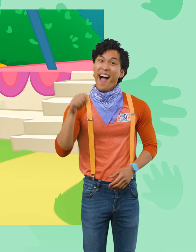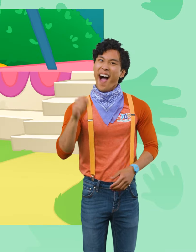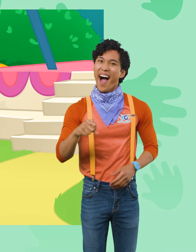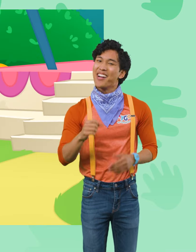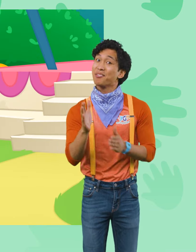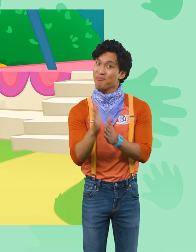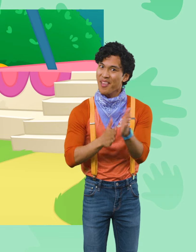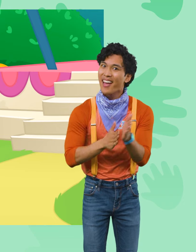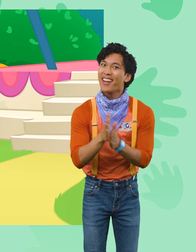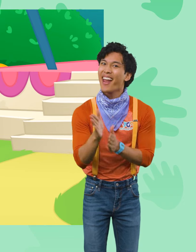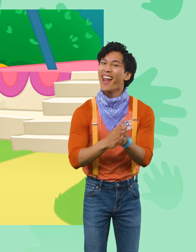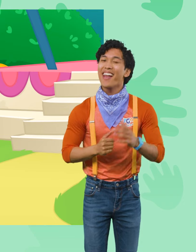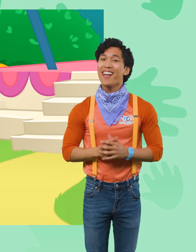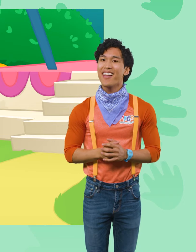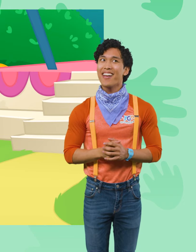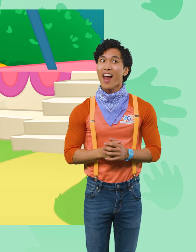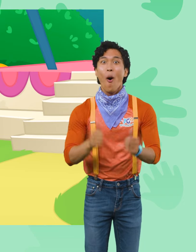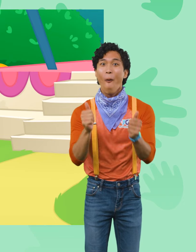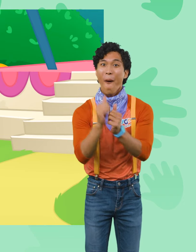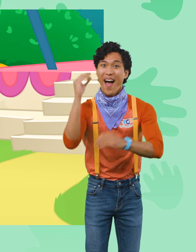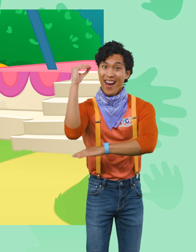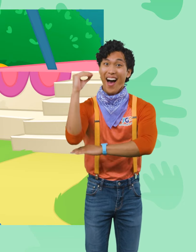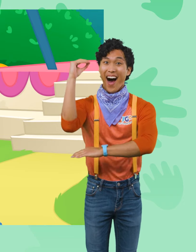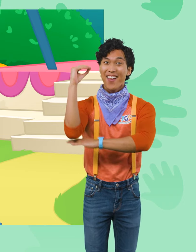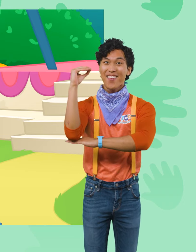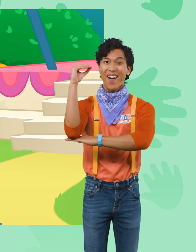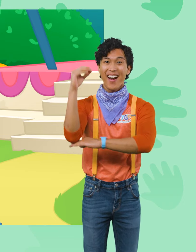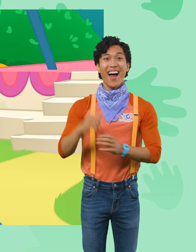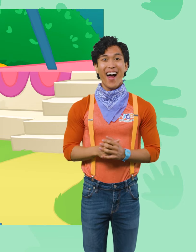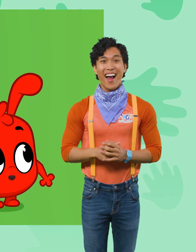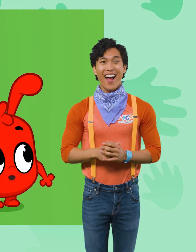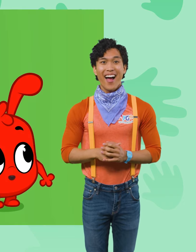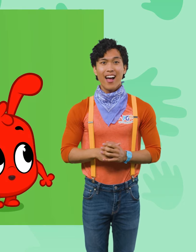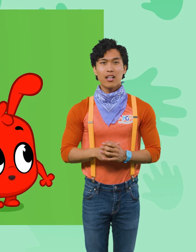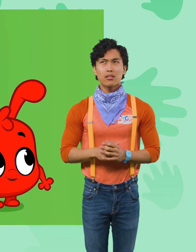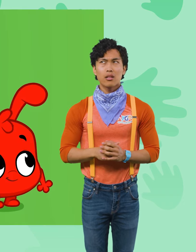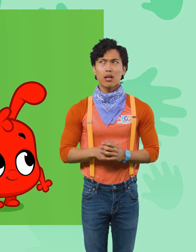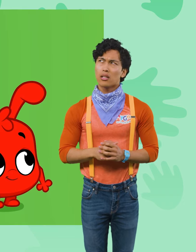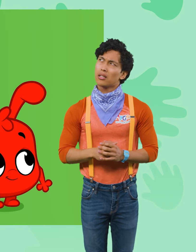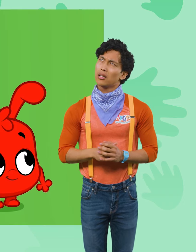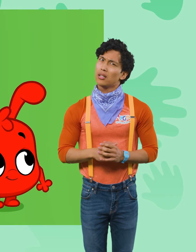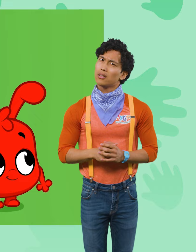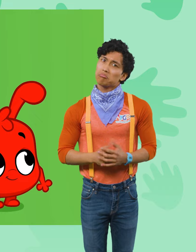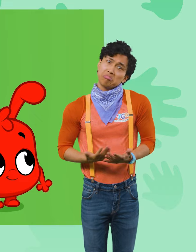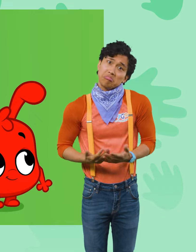Yes, a picnic. With dinosaurs.